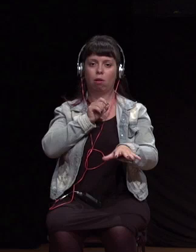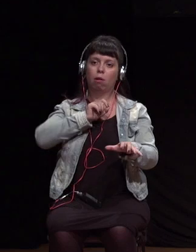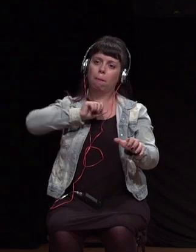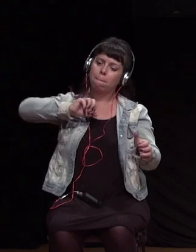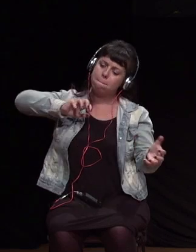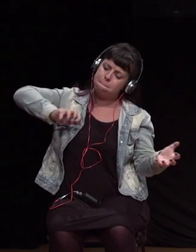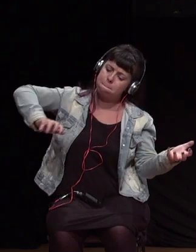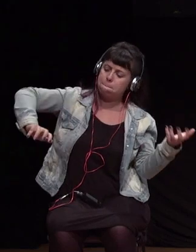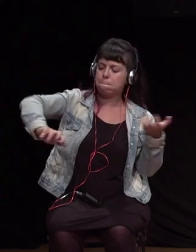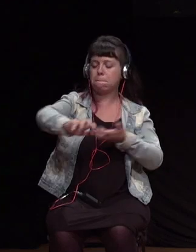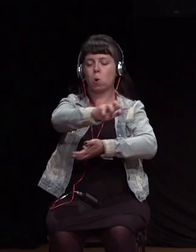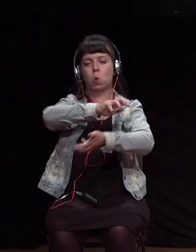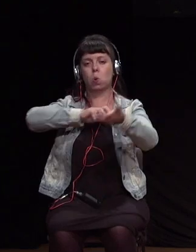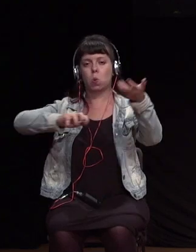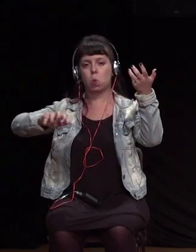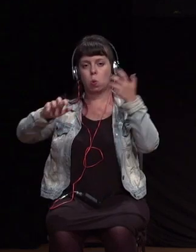And